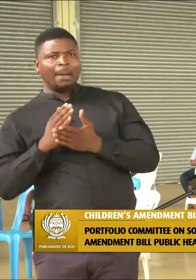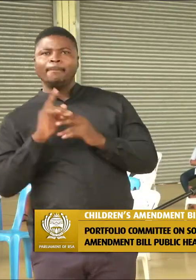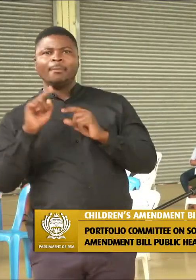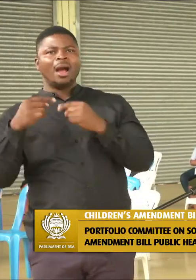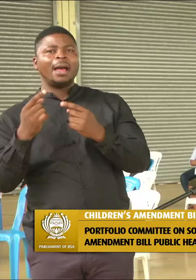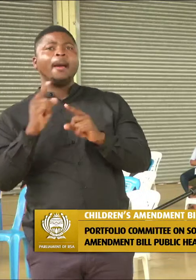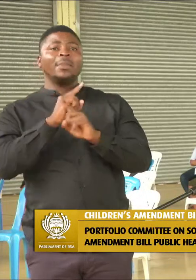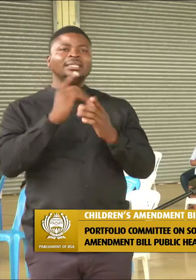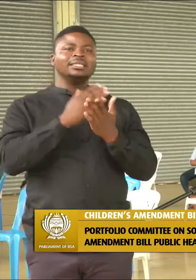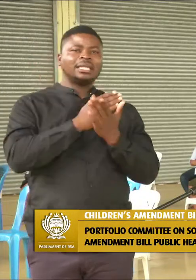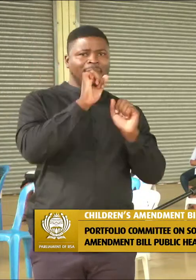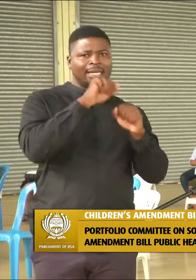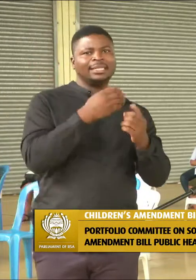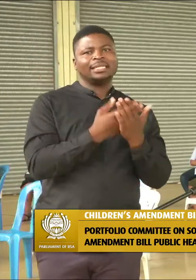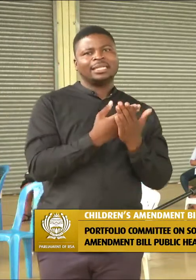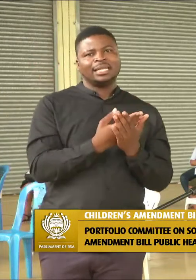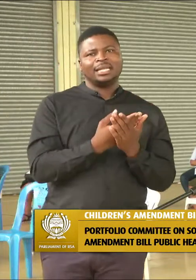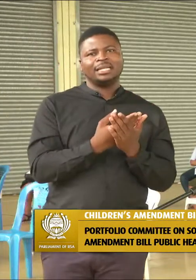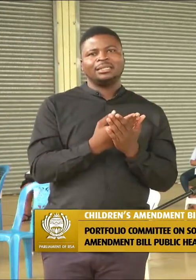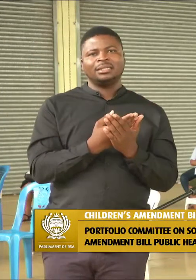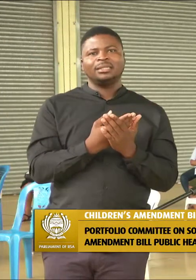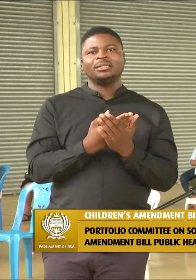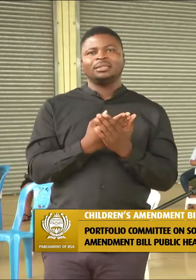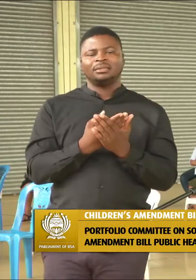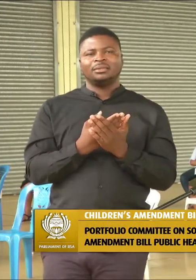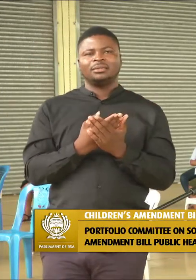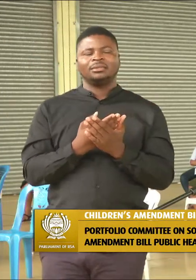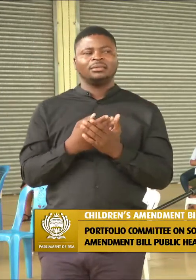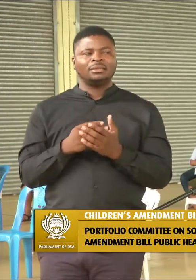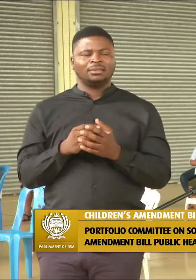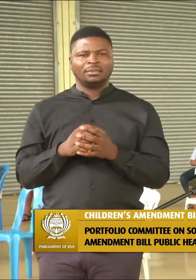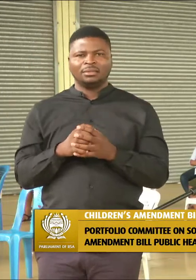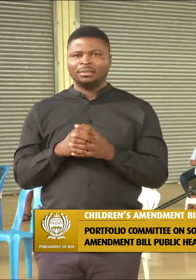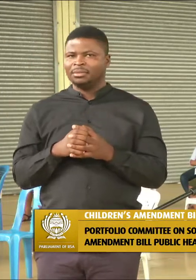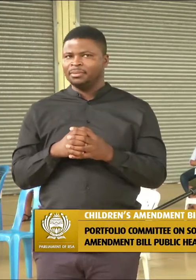this period where the parents is tug-of-warring,